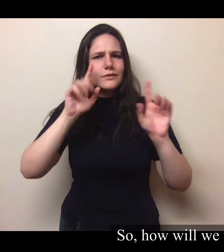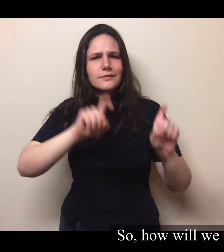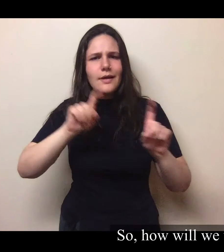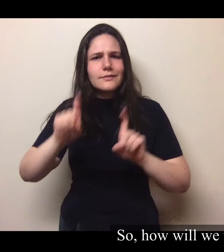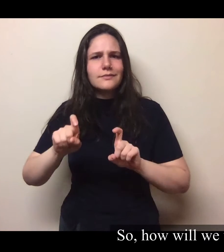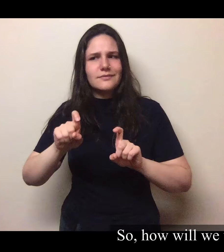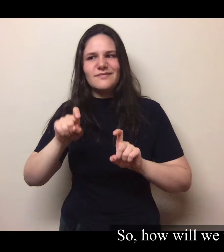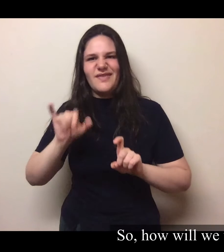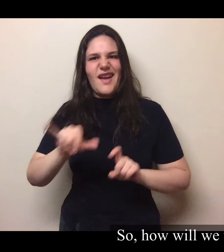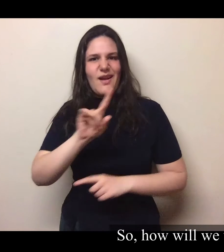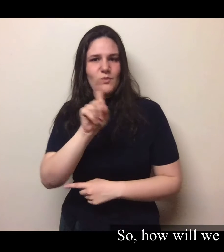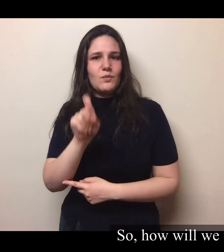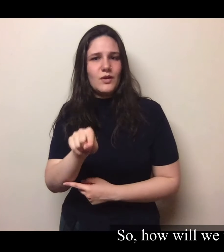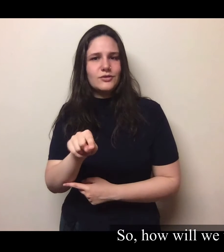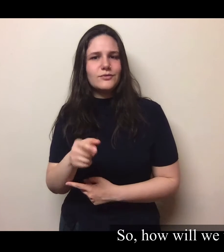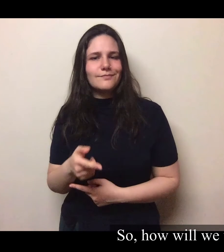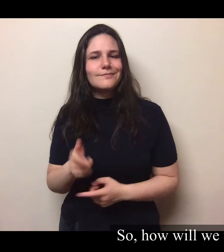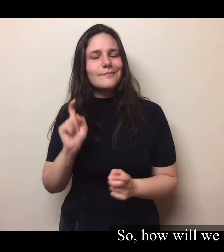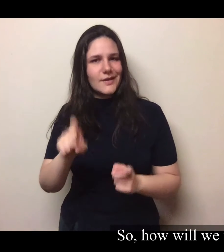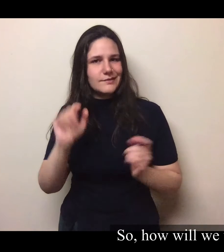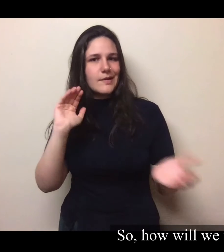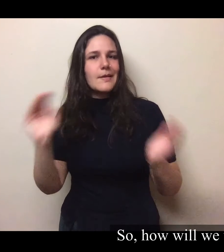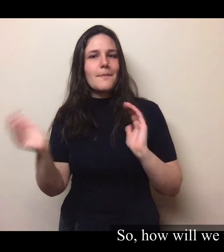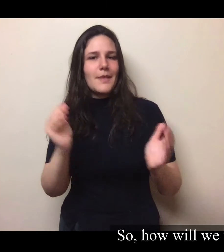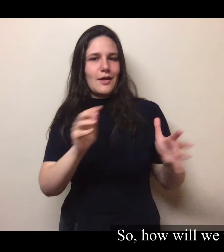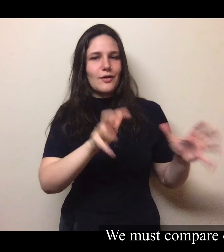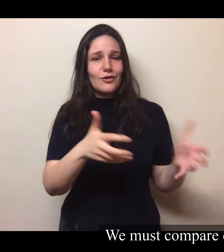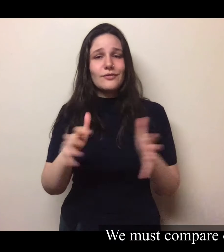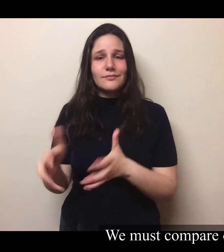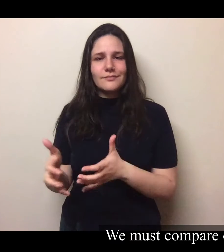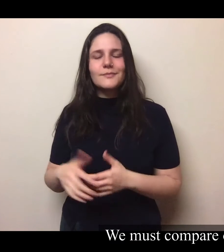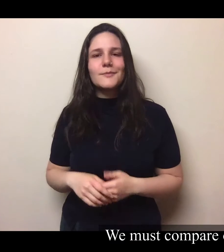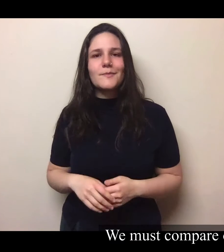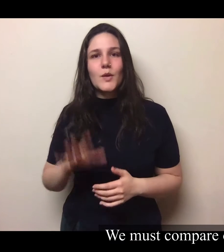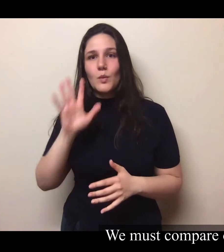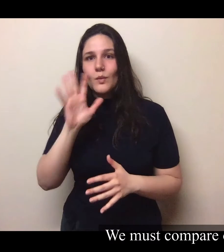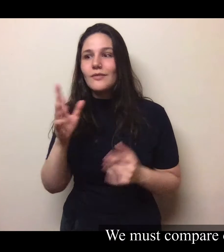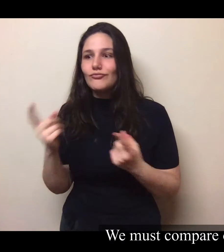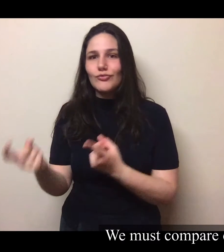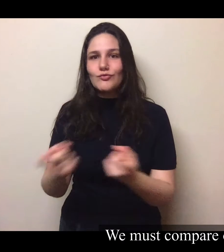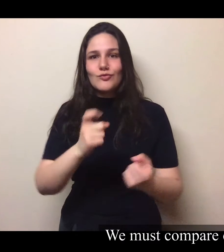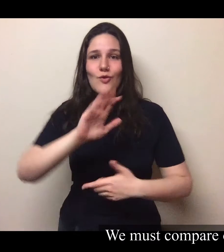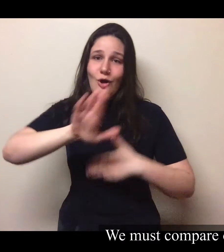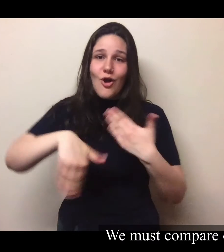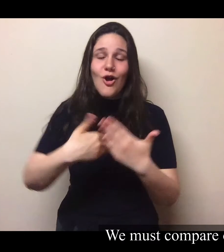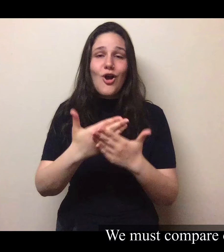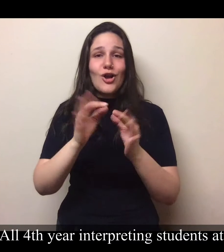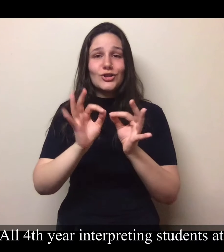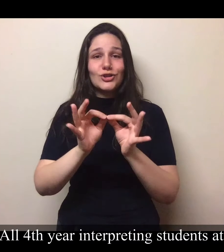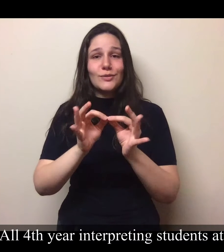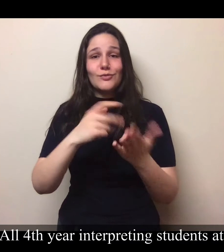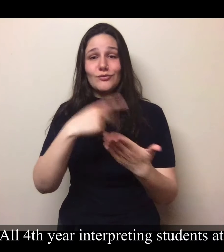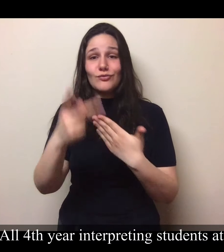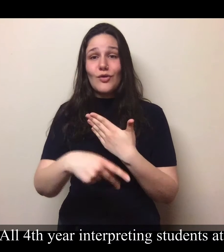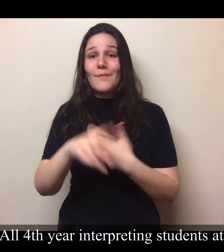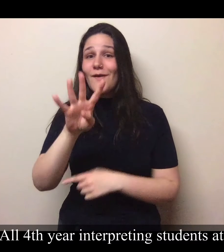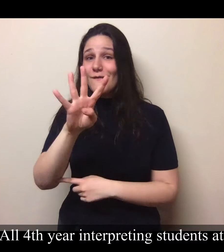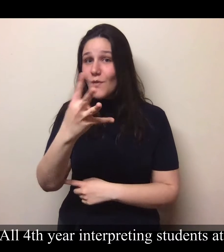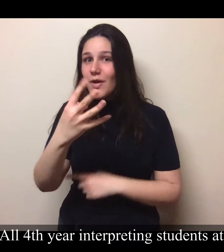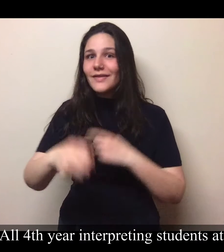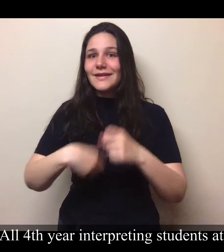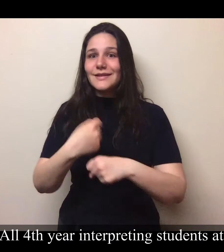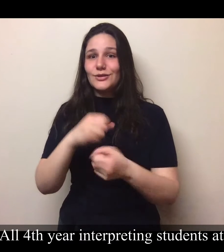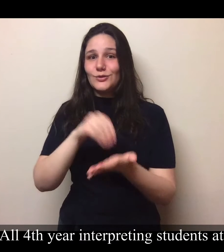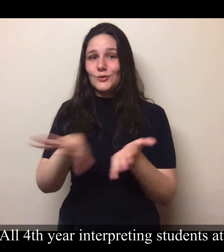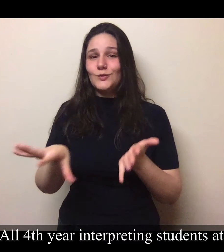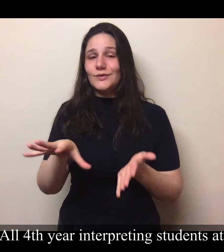So, how will we test this question? We must compare our two subgroups. All fourth-year